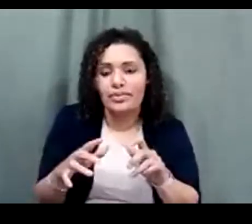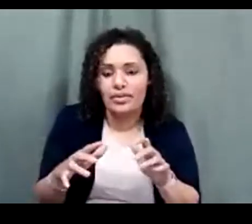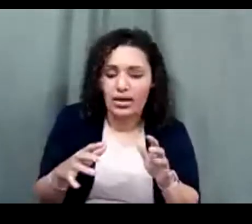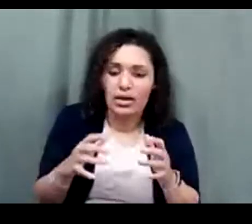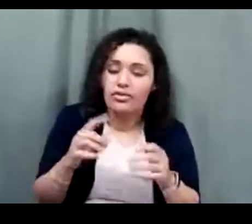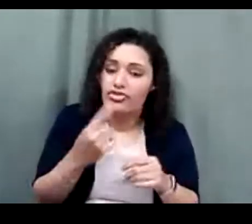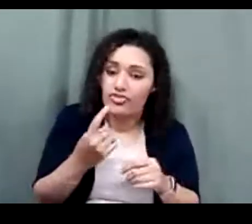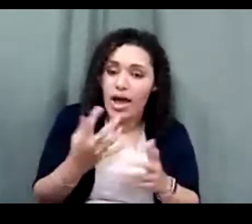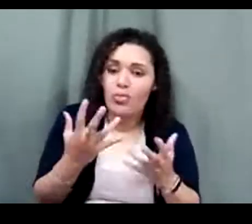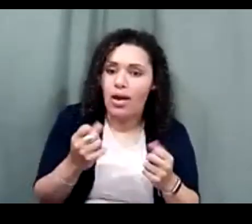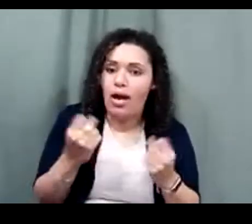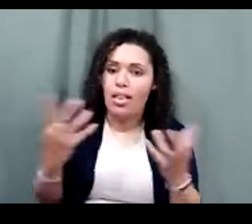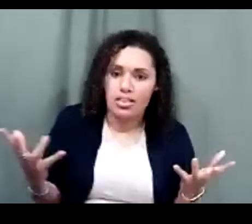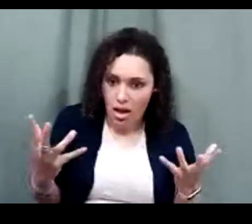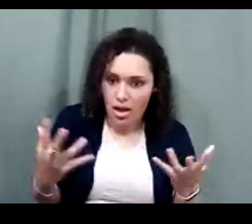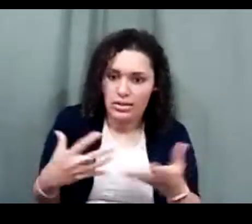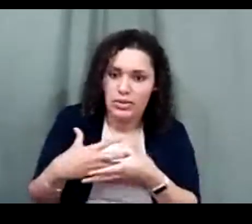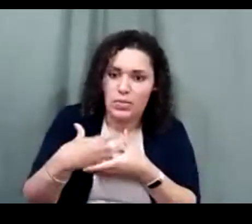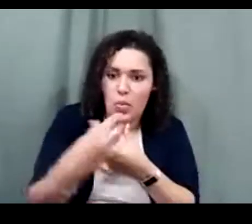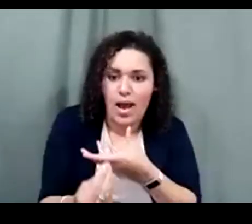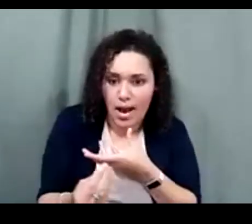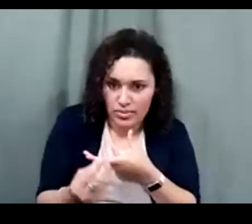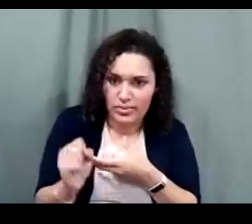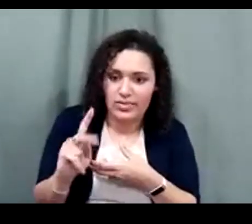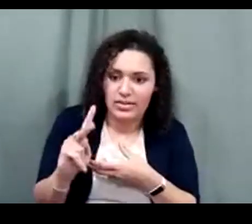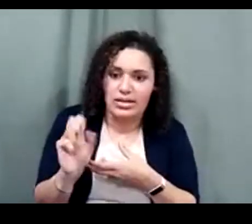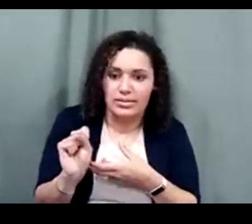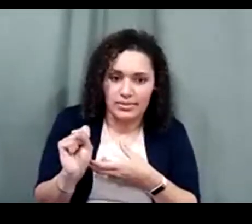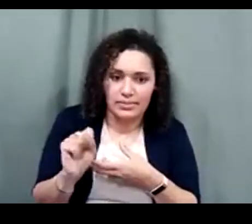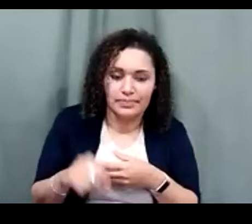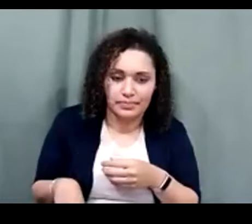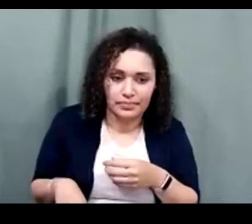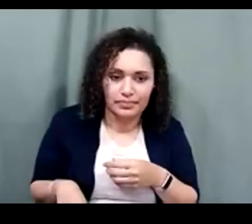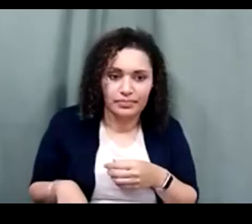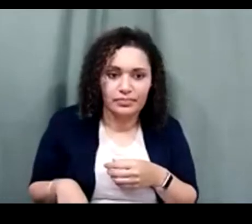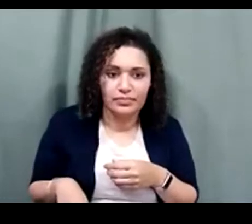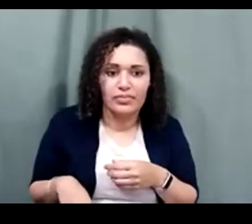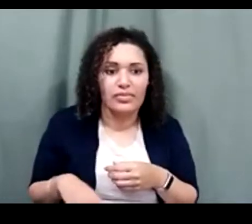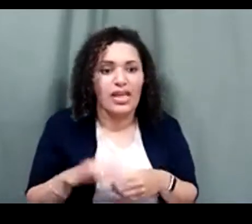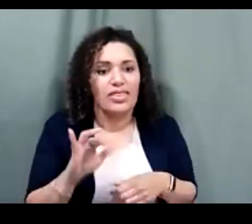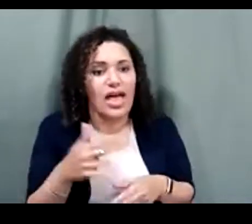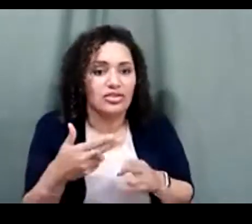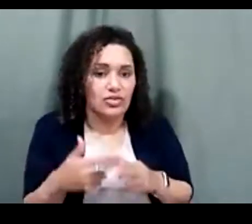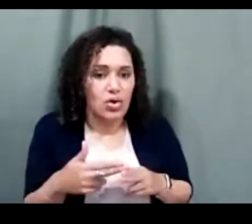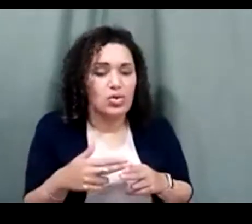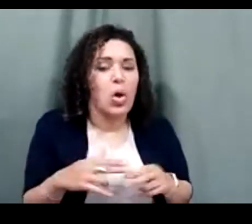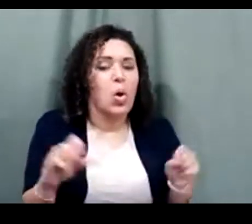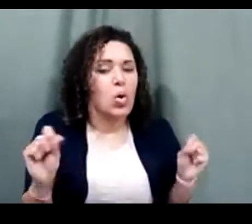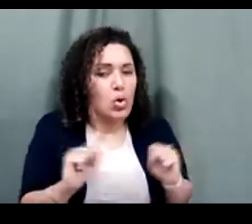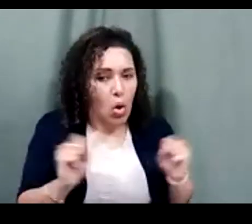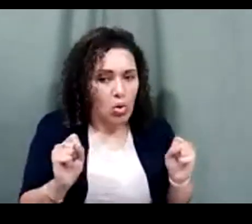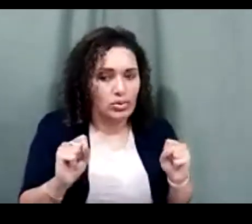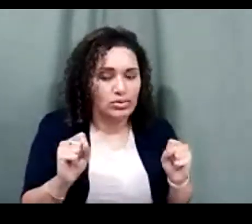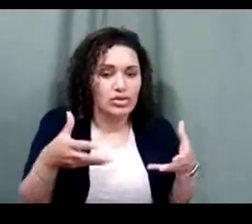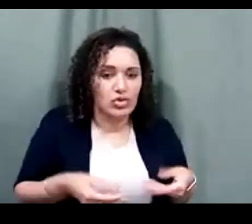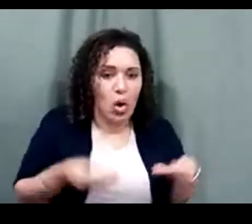extraction out of the skins. There's a lot that we're trying to pull out. And that's called a cold soak. They have